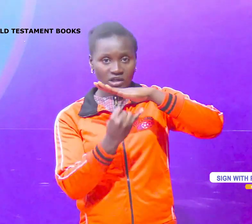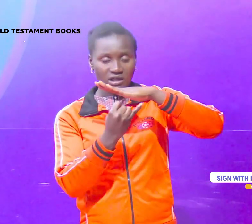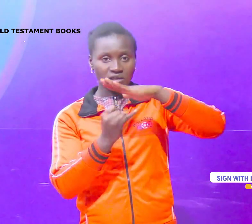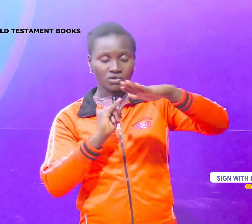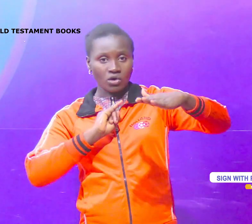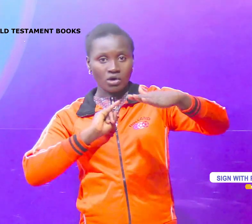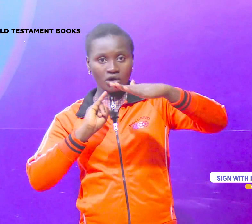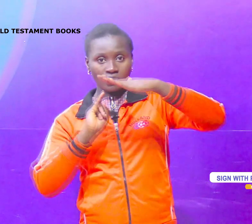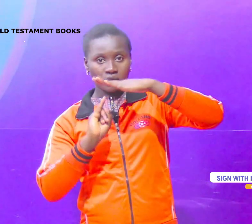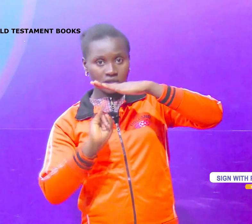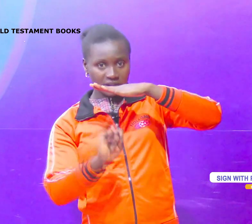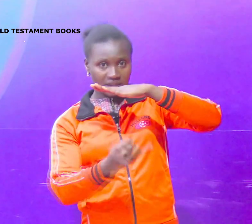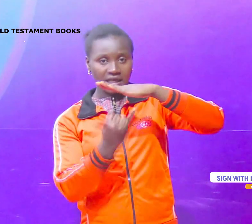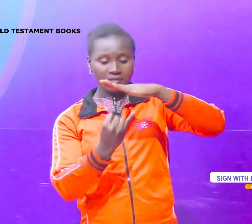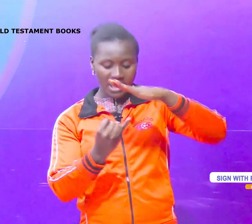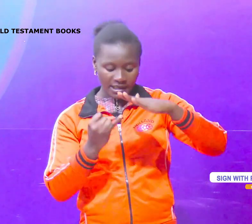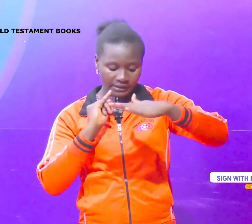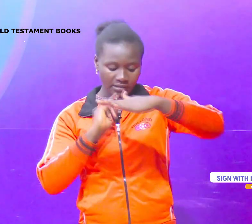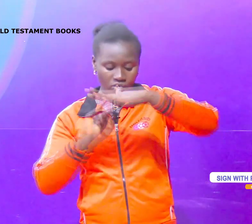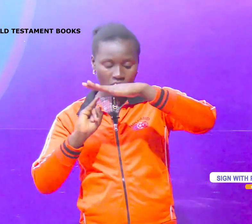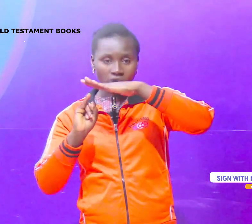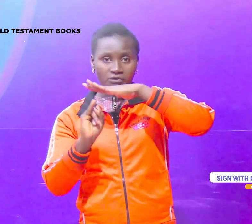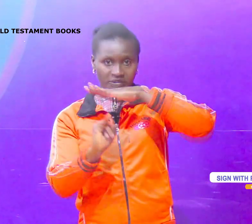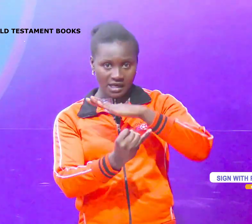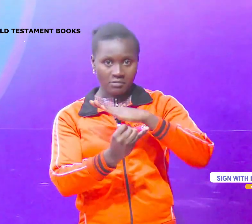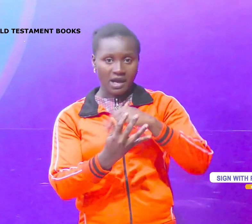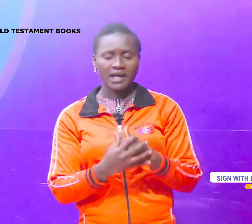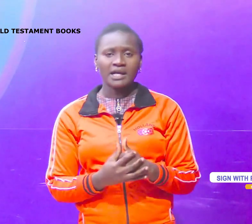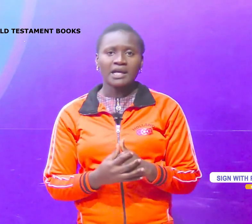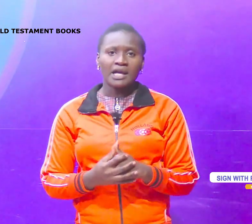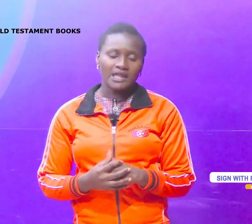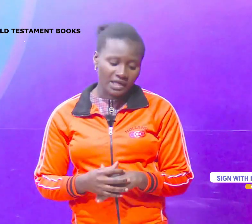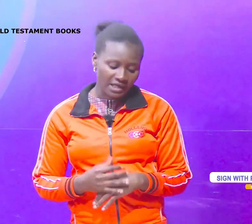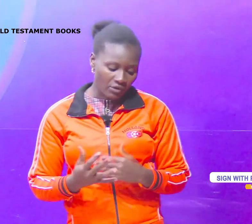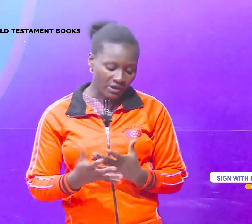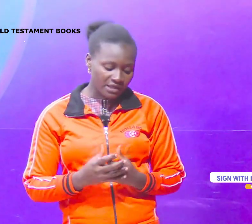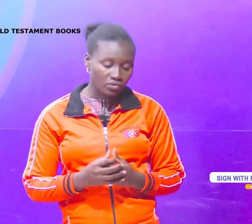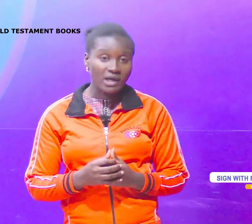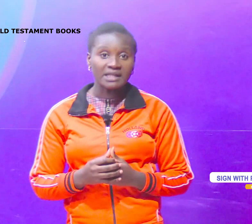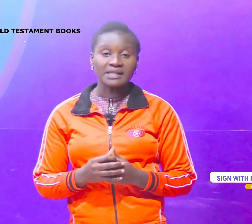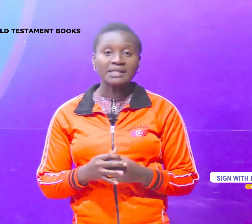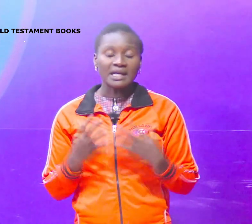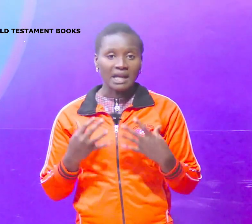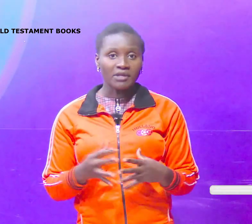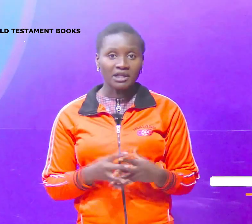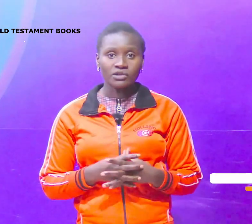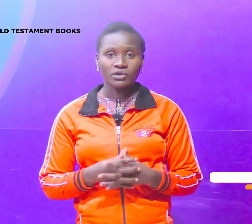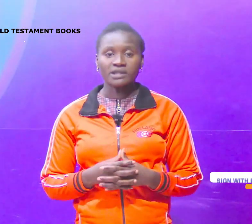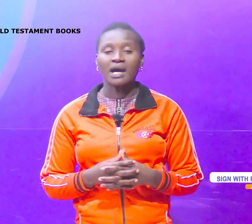So Jeremiah, the book of Jeremiah. And then our next word is Lamentations. How do we sign